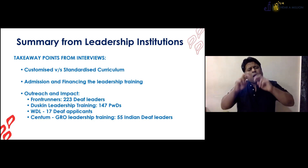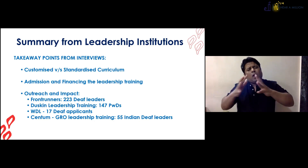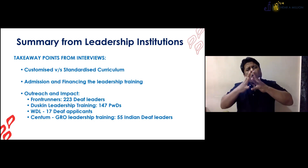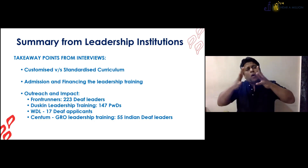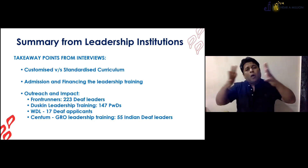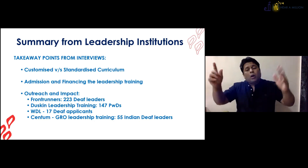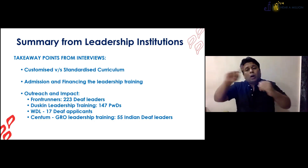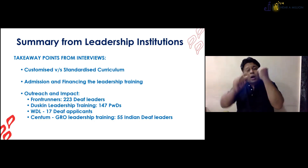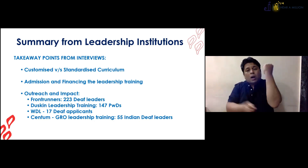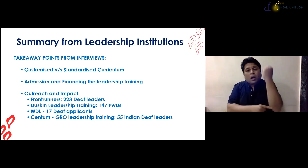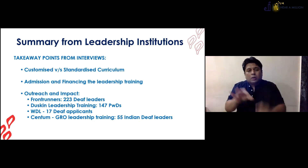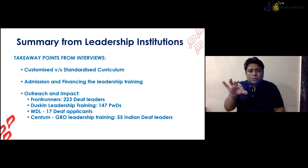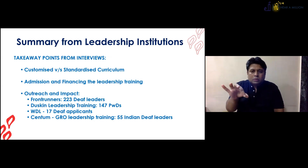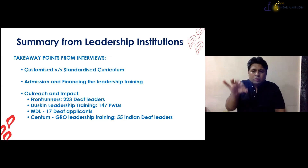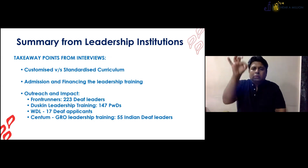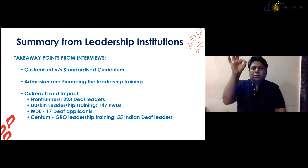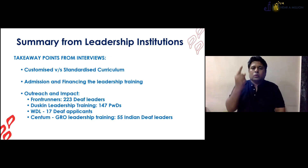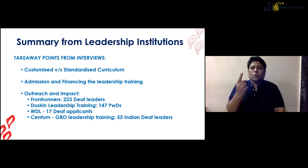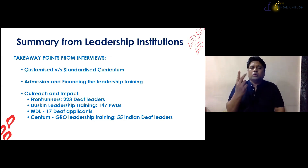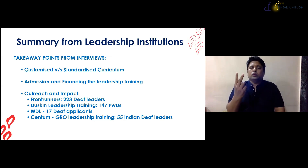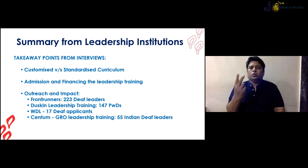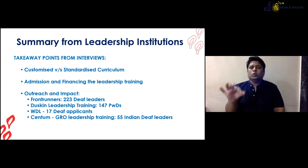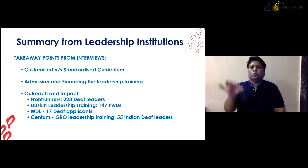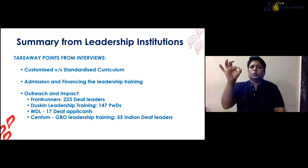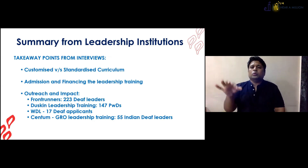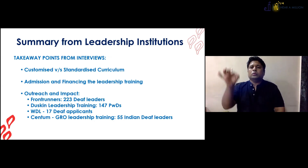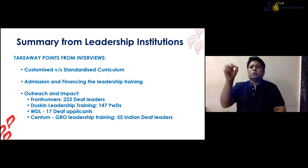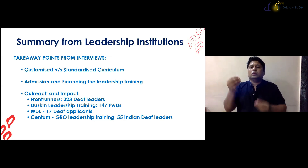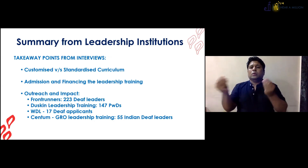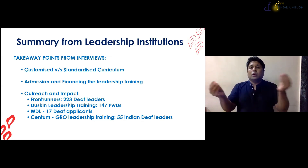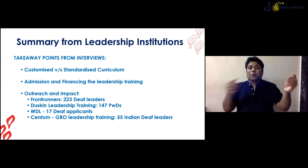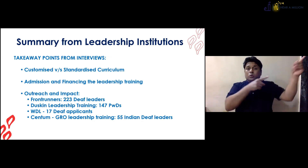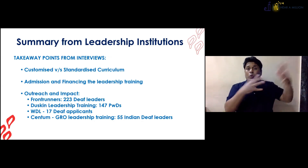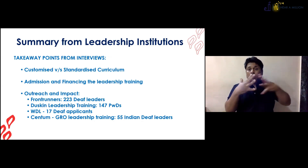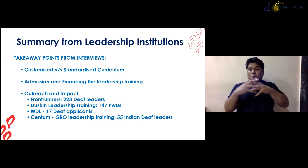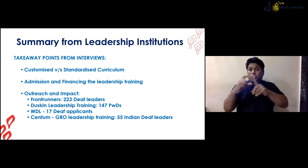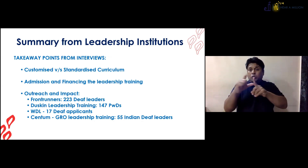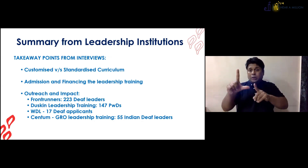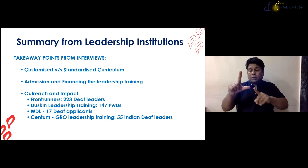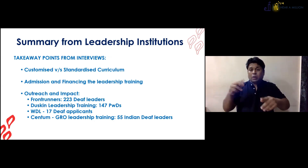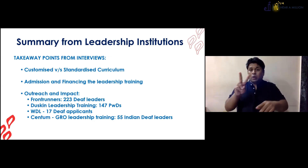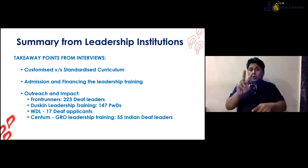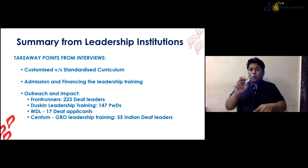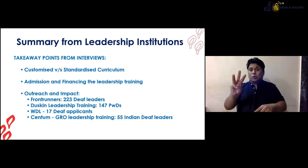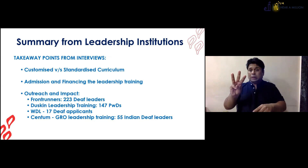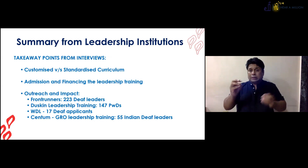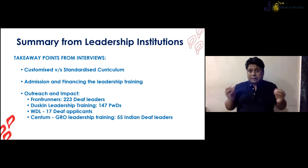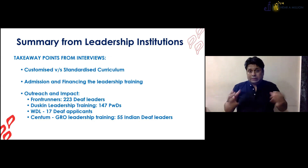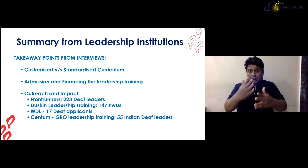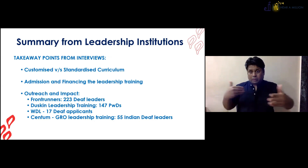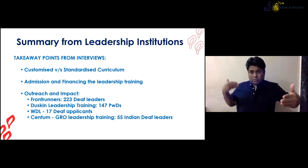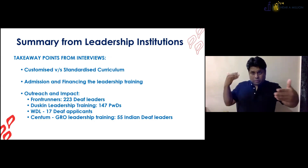how it's going to benefit them. And a lot of research is there. And then they select like 1 or 2 people. So